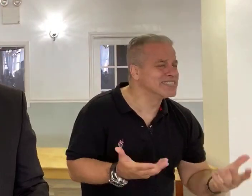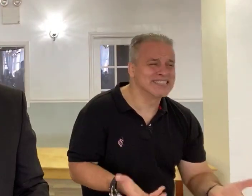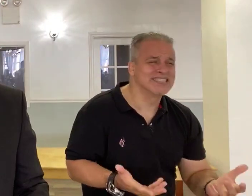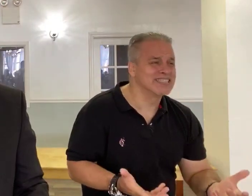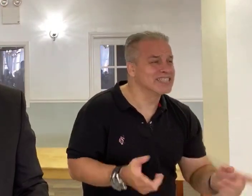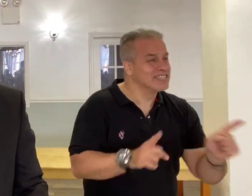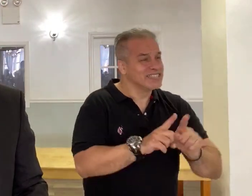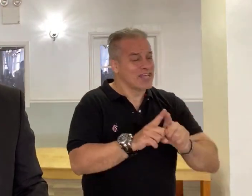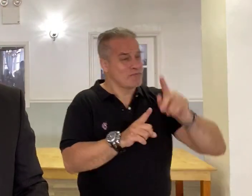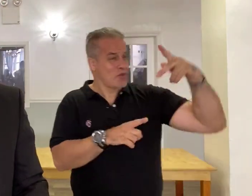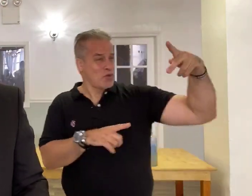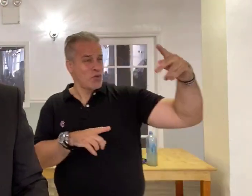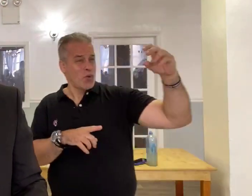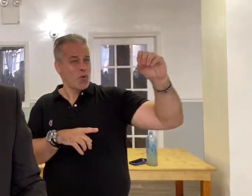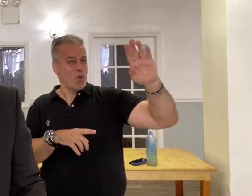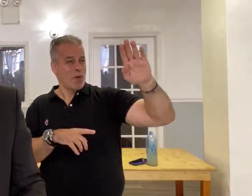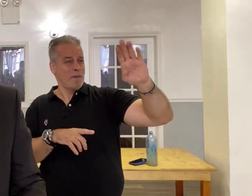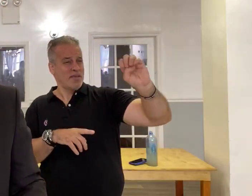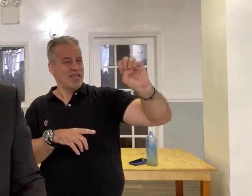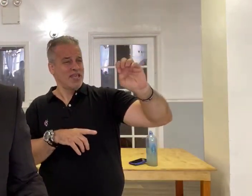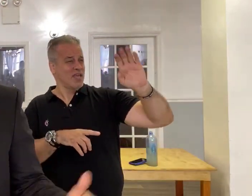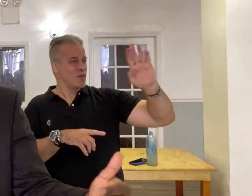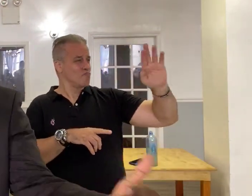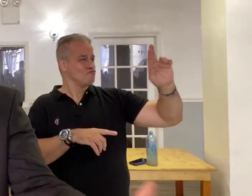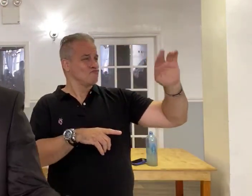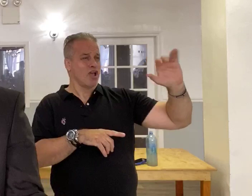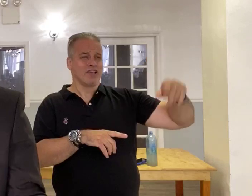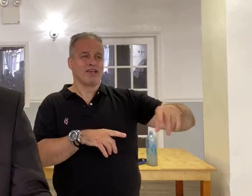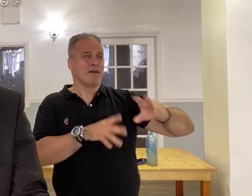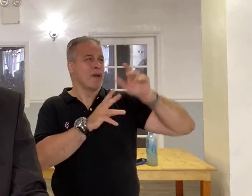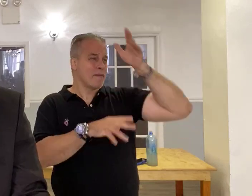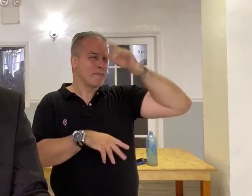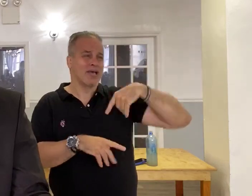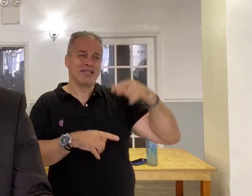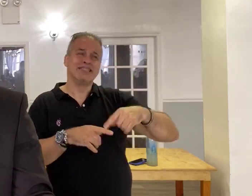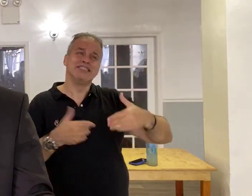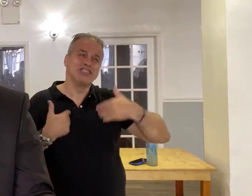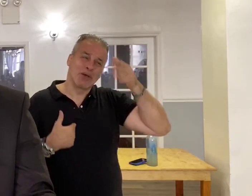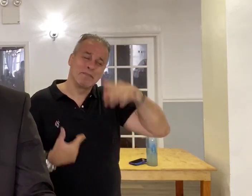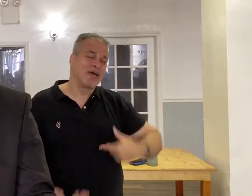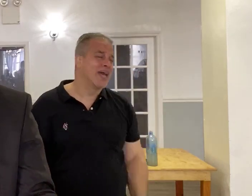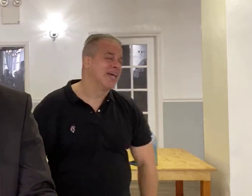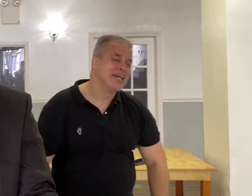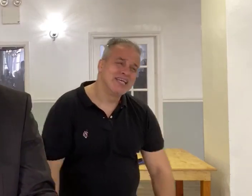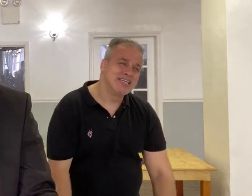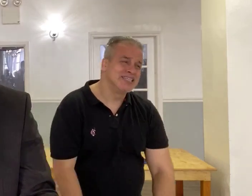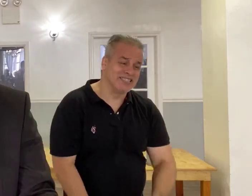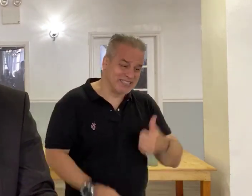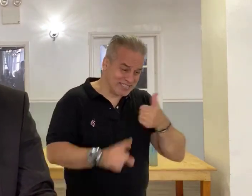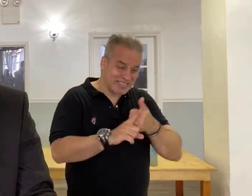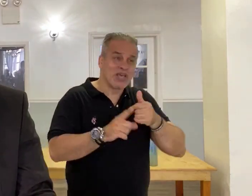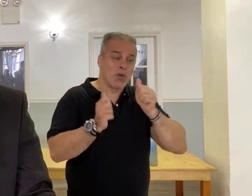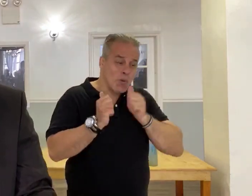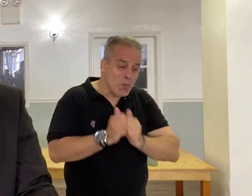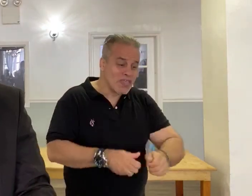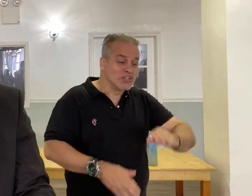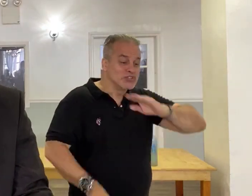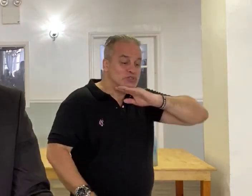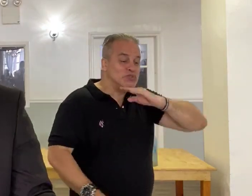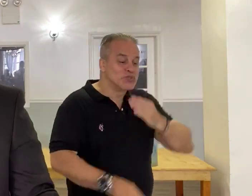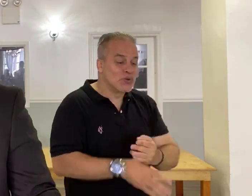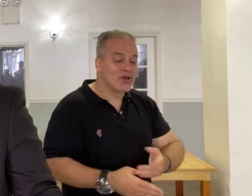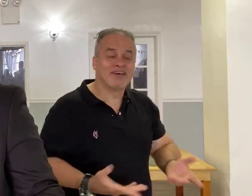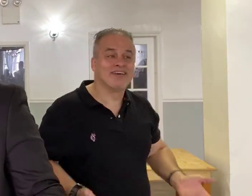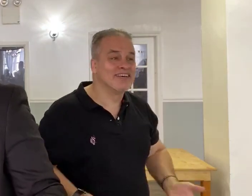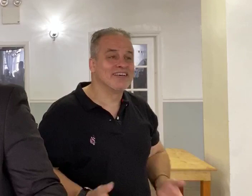man with his daughter. His daughter didn't even get to live her life. Think about that this morning. You